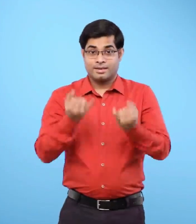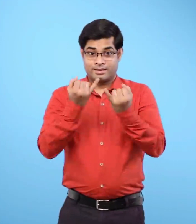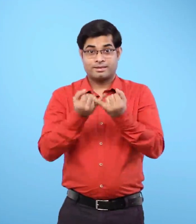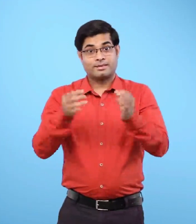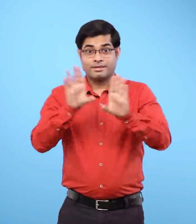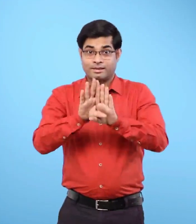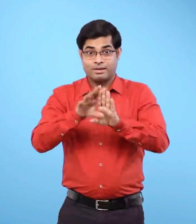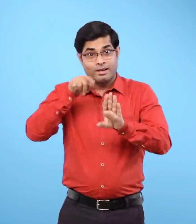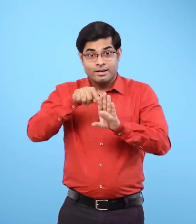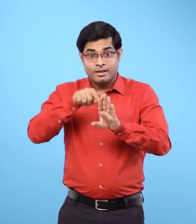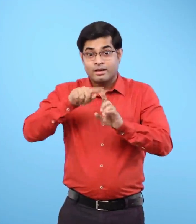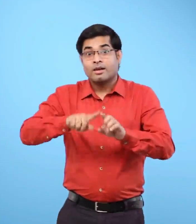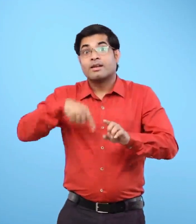After Sunday.